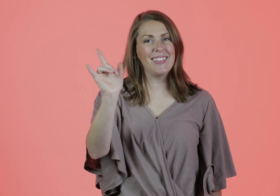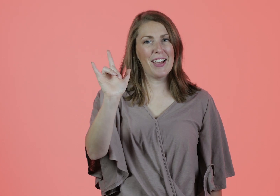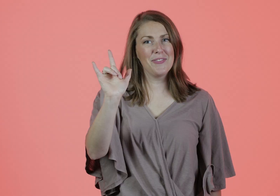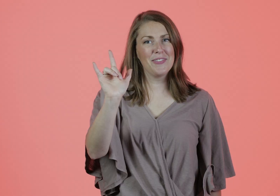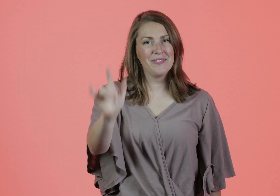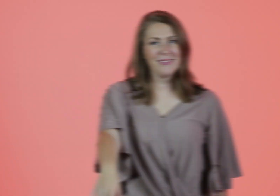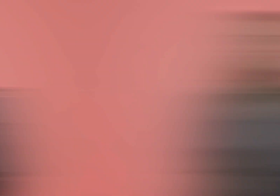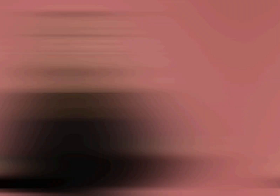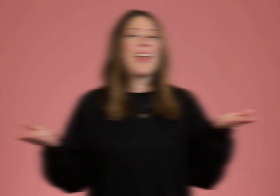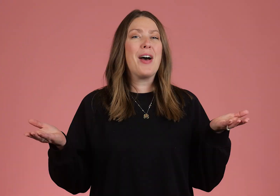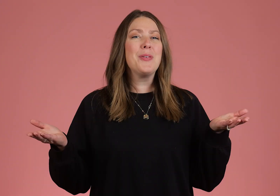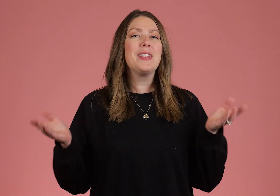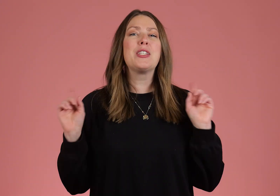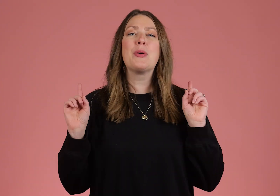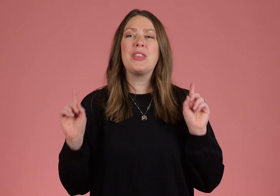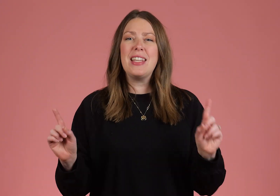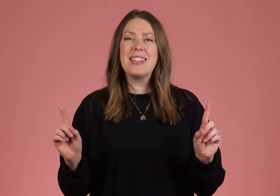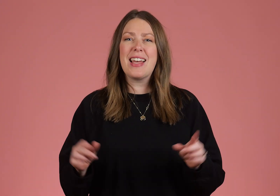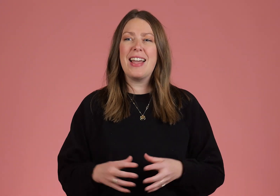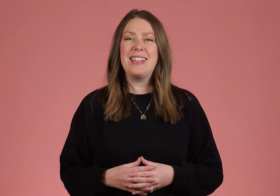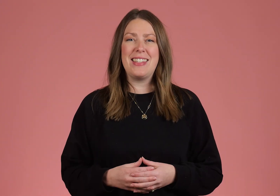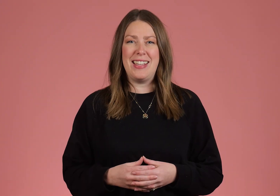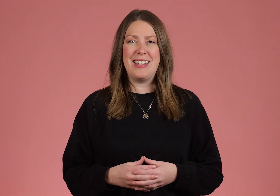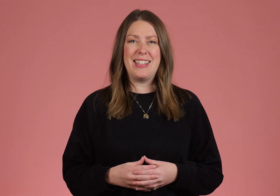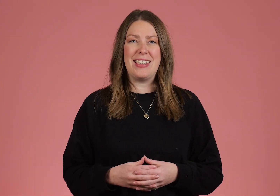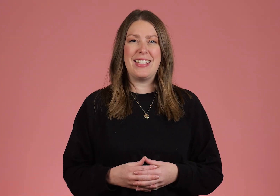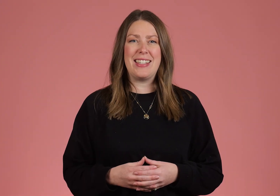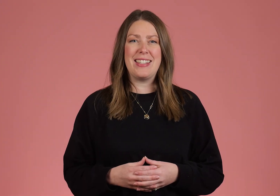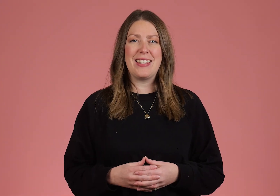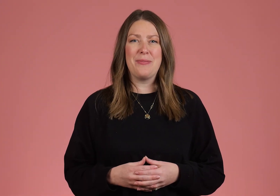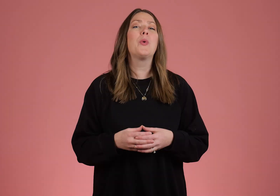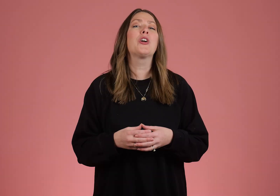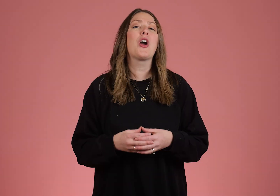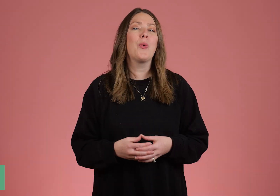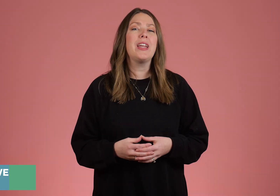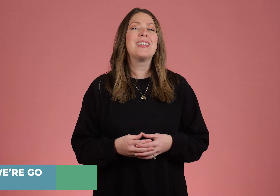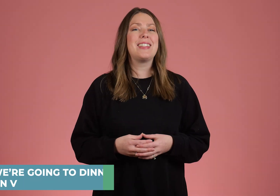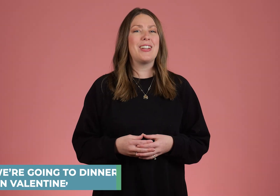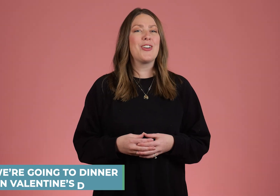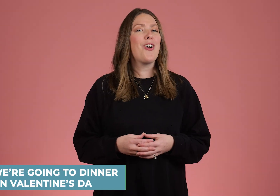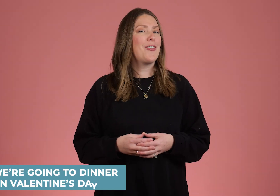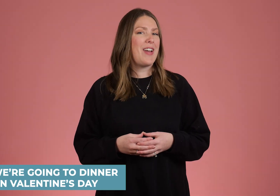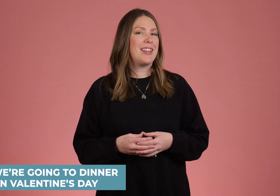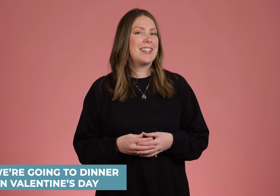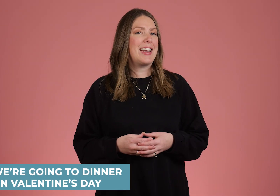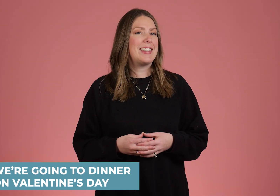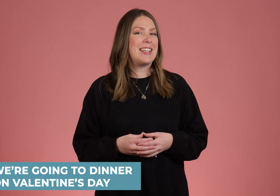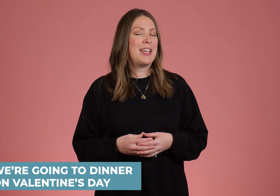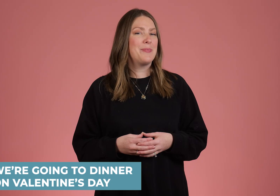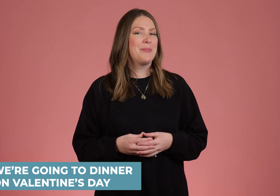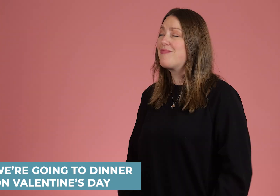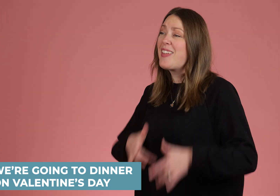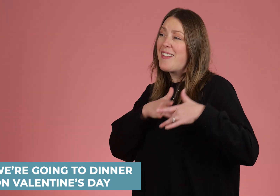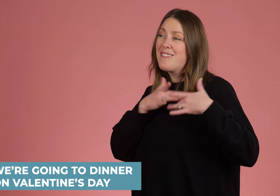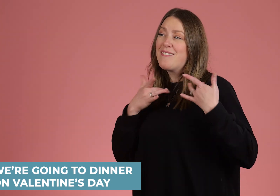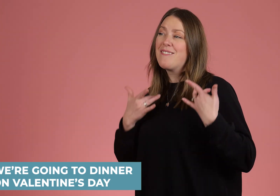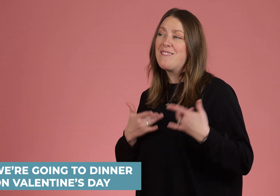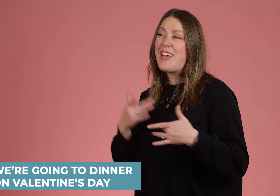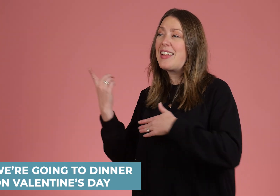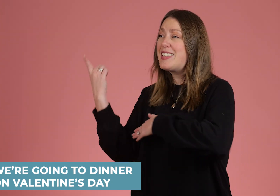love. Now, let's put these signs into sentences. We're going to dinner on Valentine's Day.